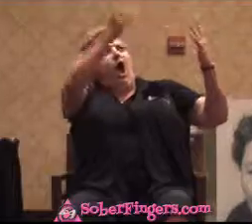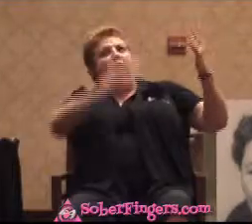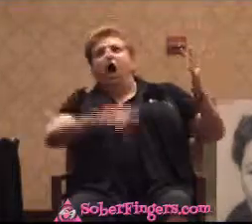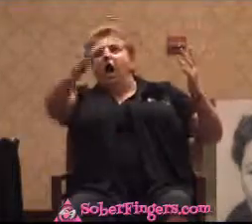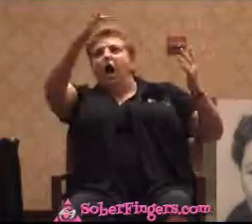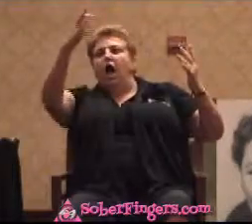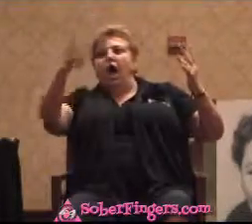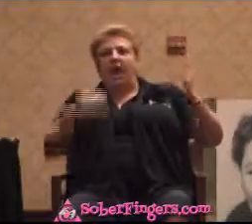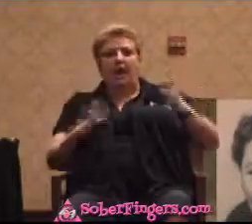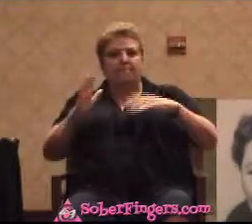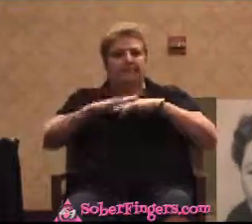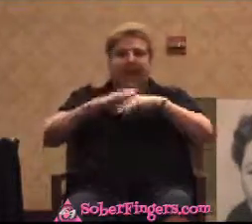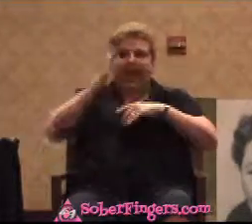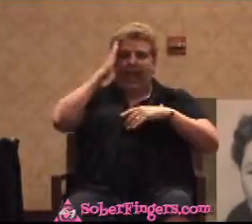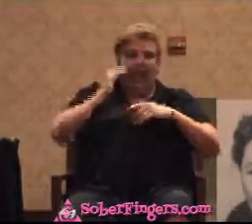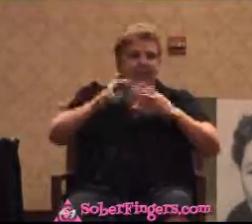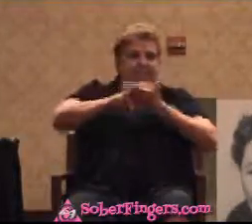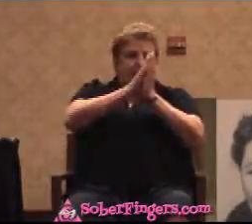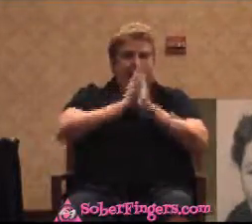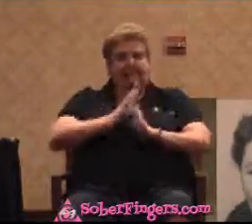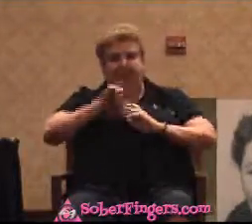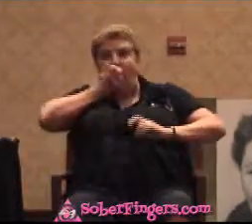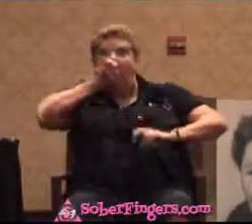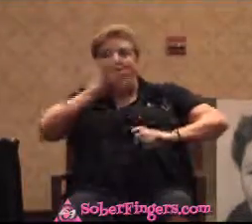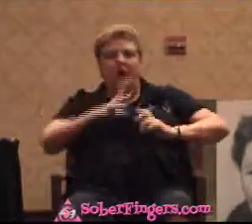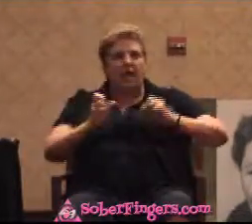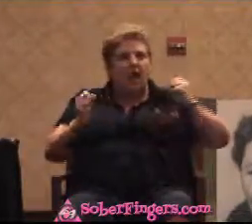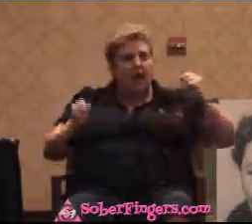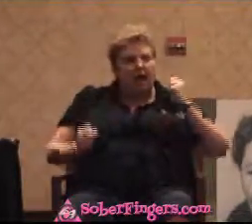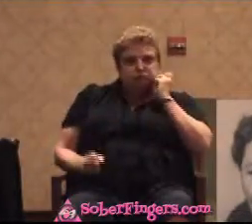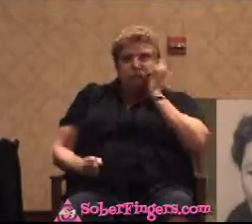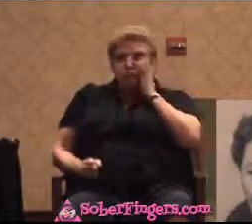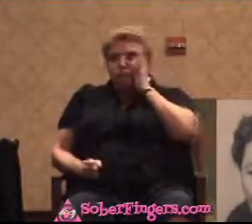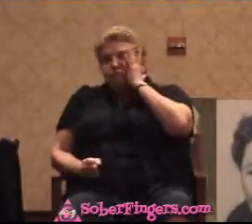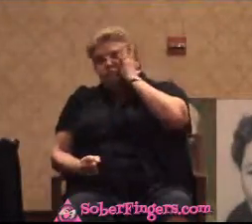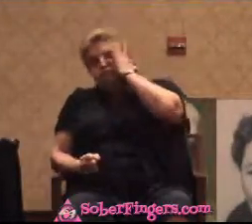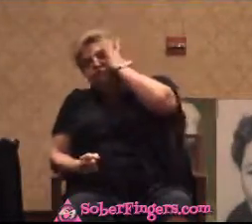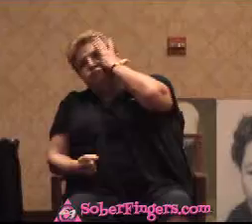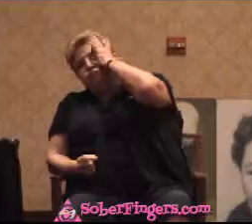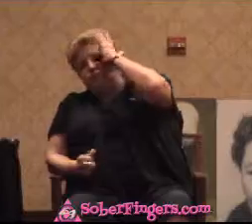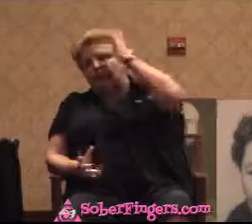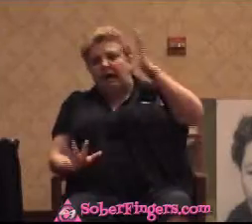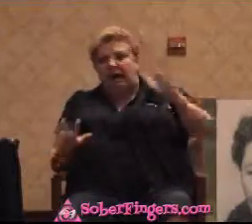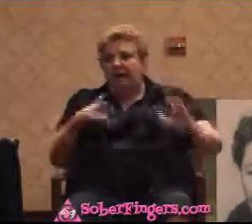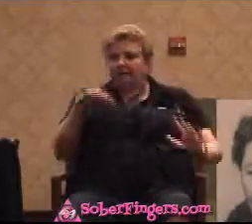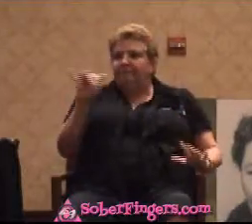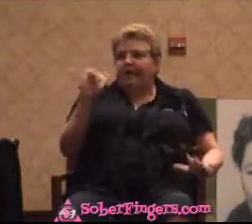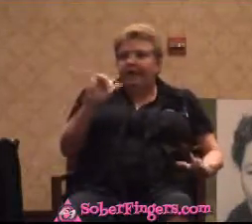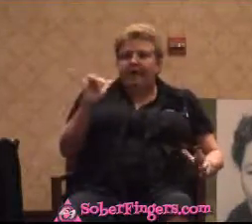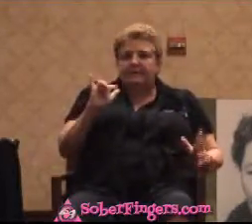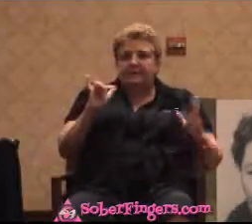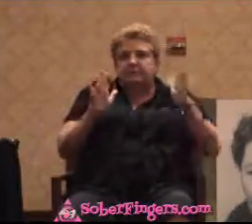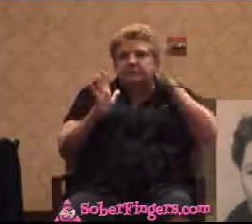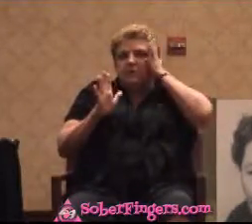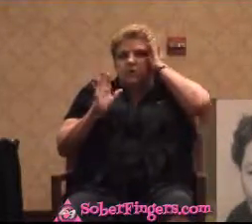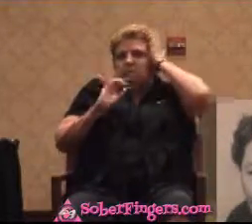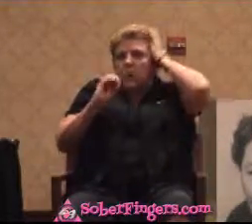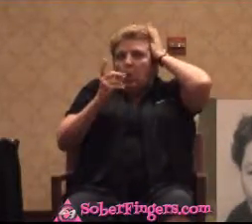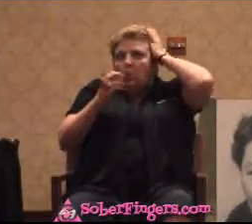head that I felt as if there was no hair over here at all.